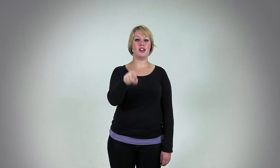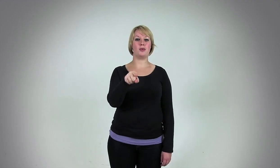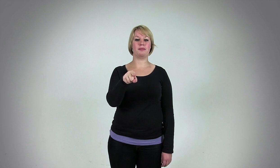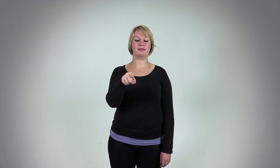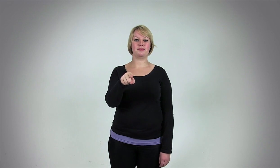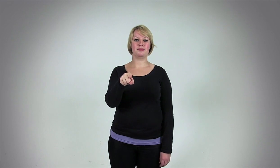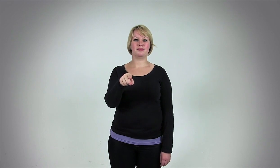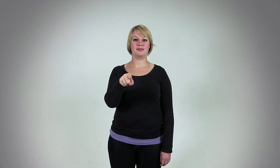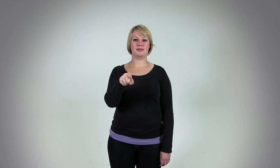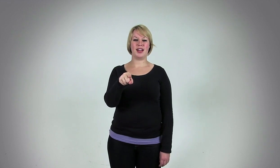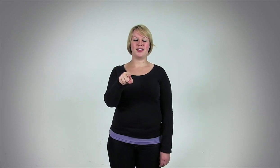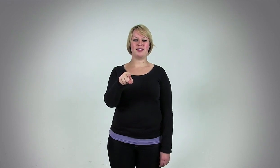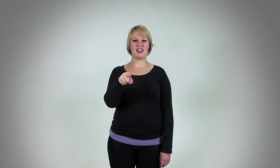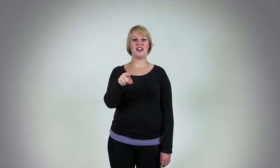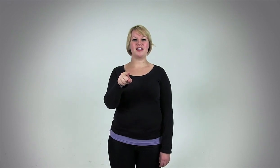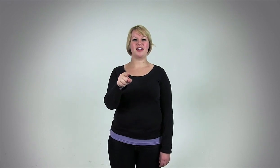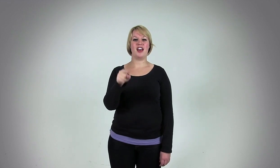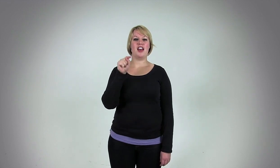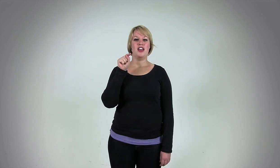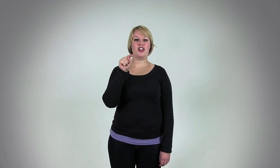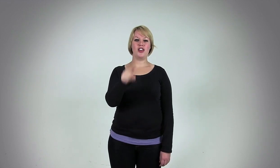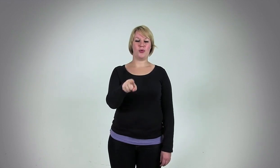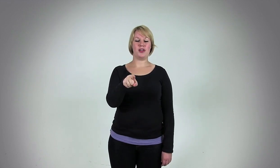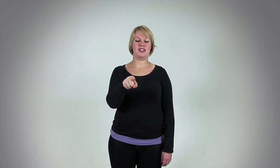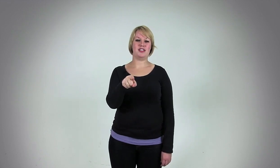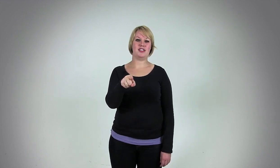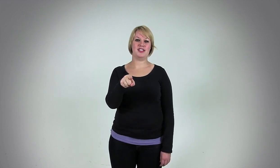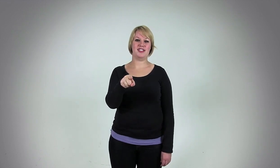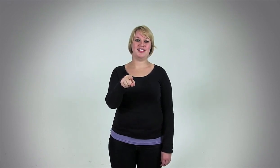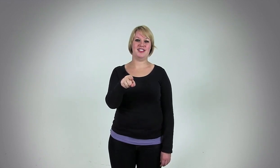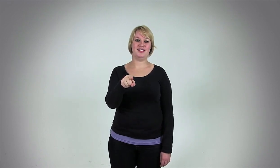you. Now you give it a go. You.